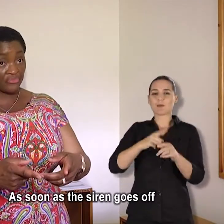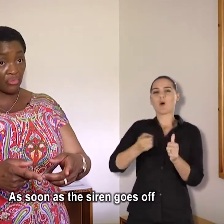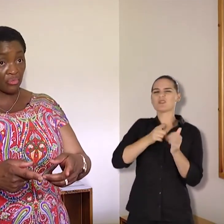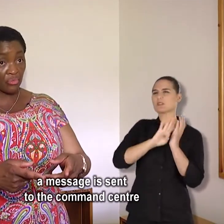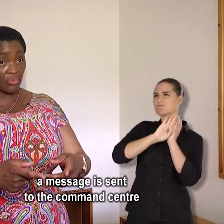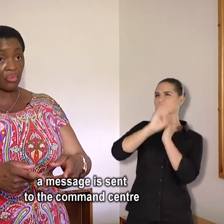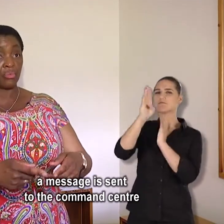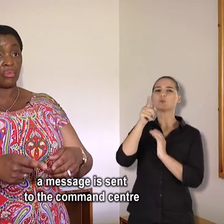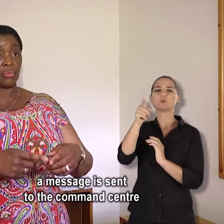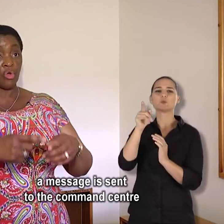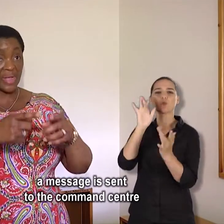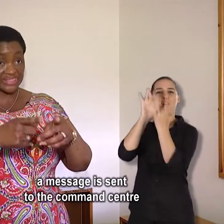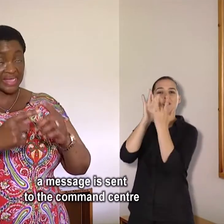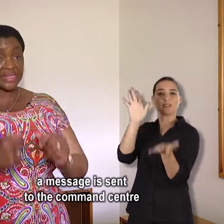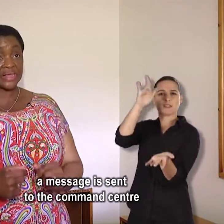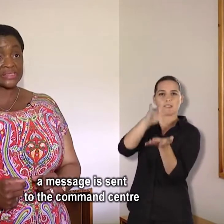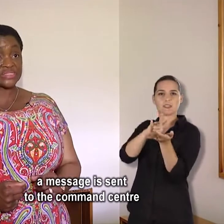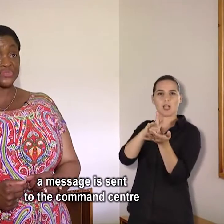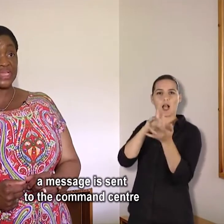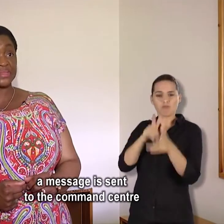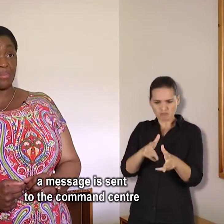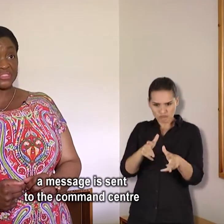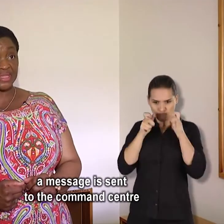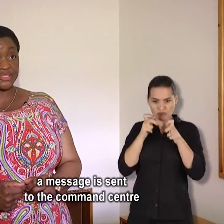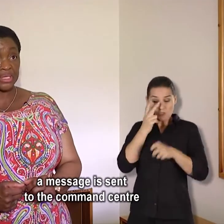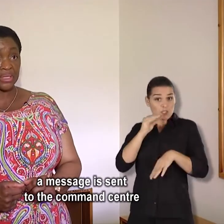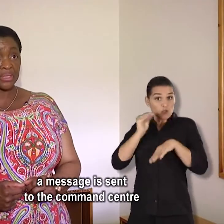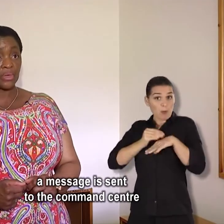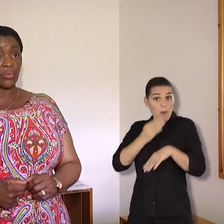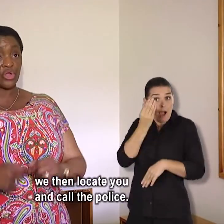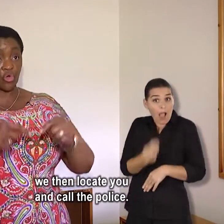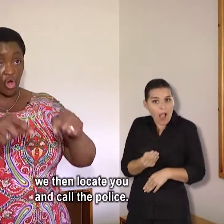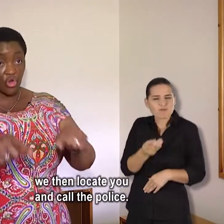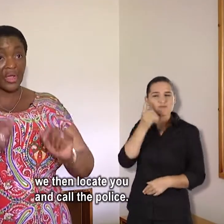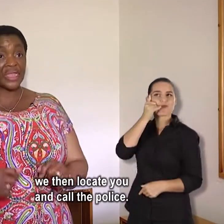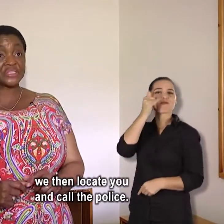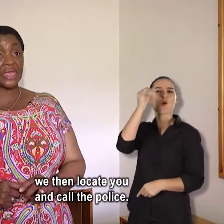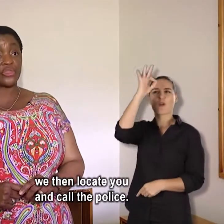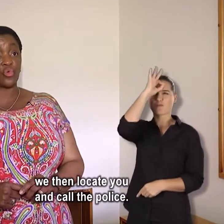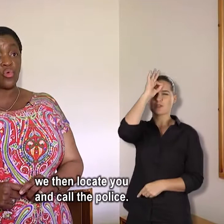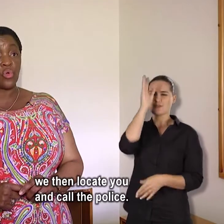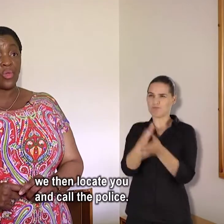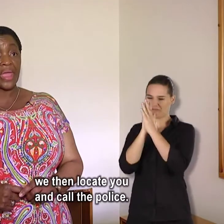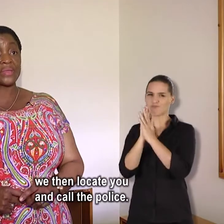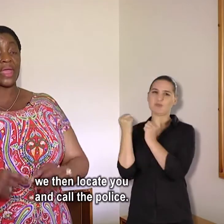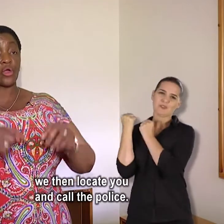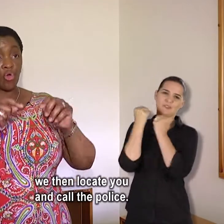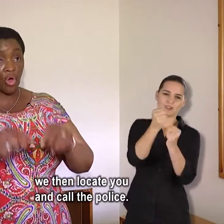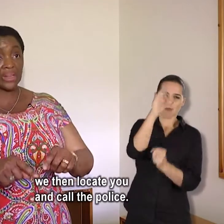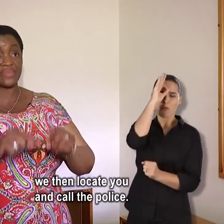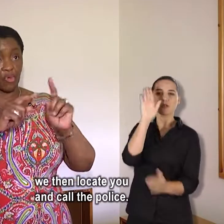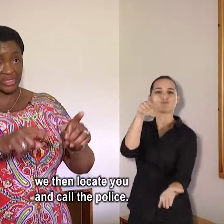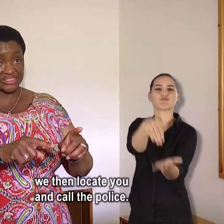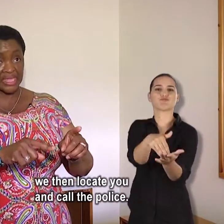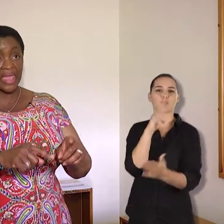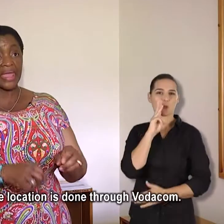goes off, command center receives the message, we co-locate you and